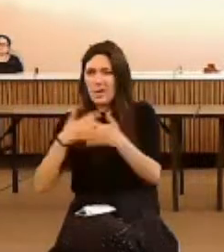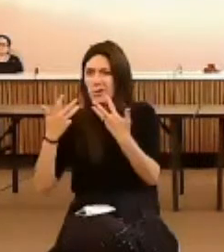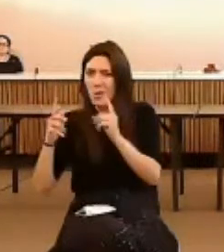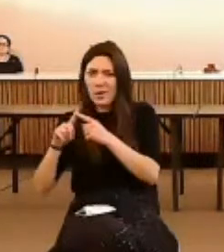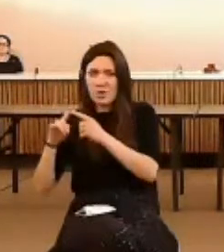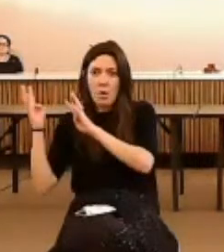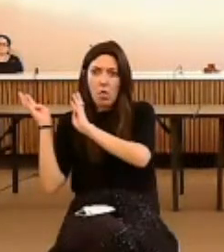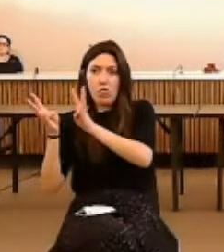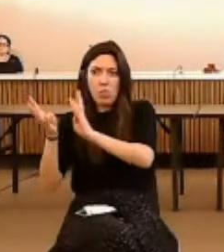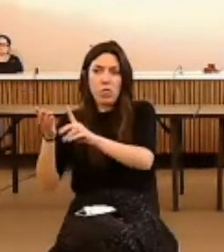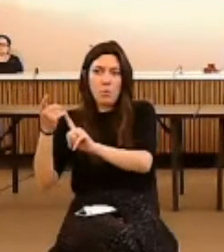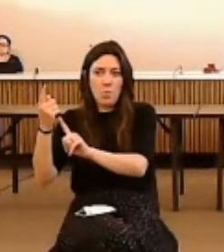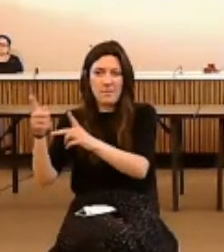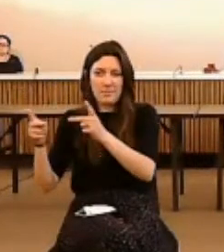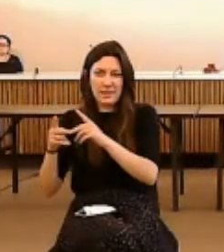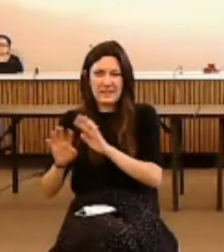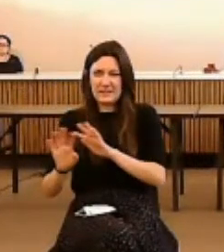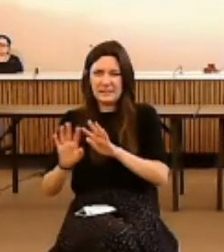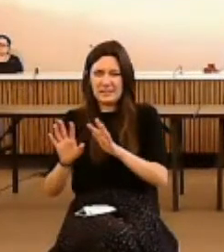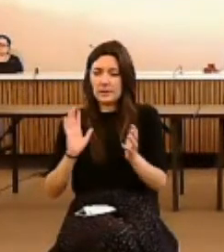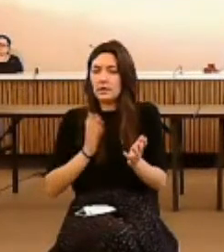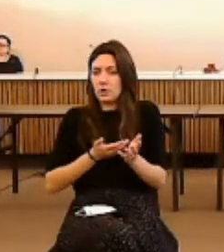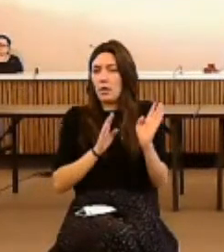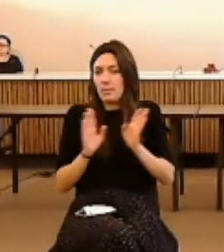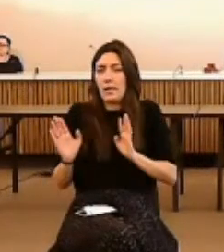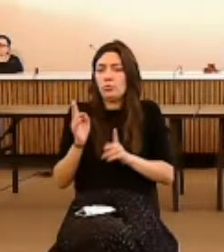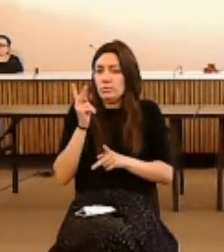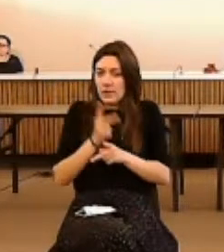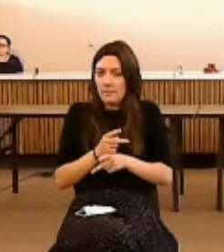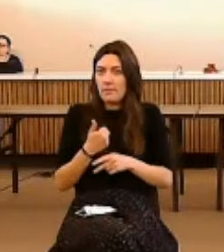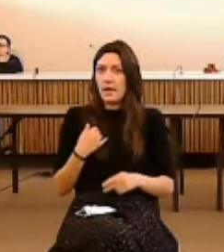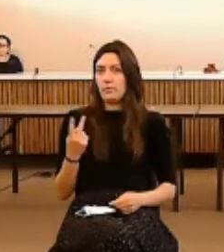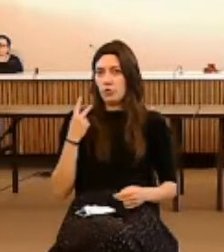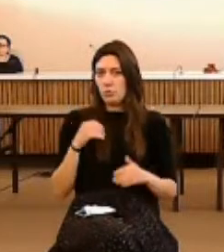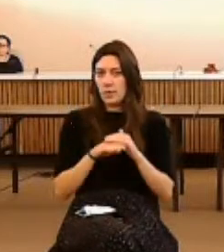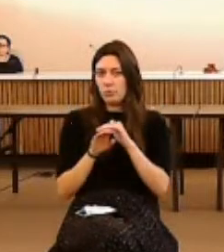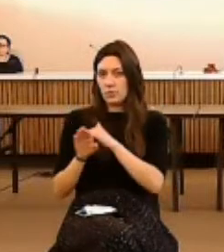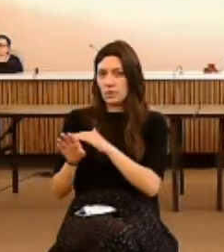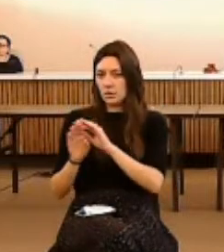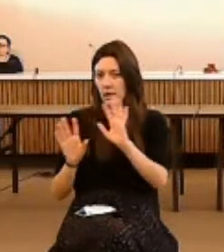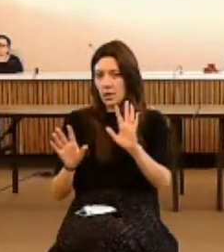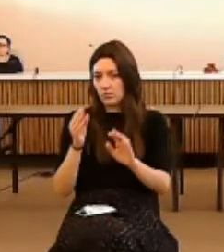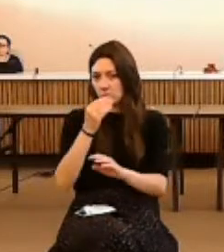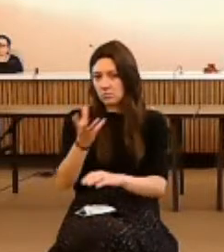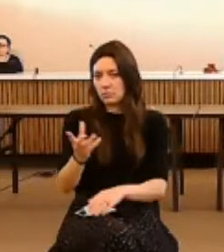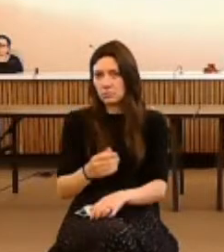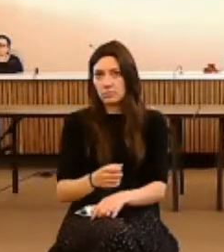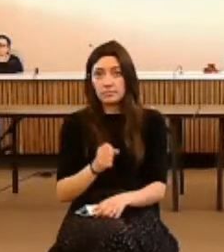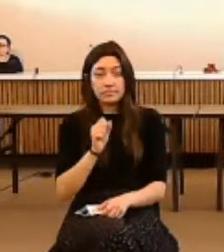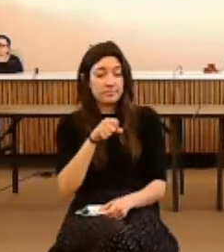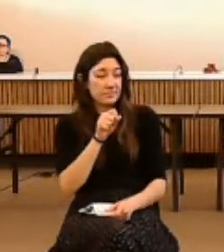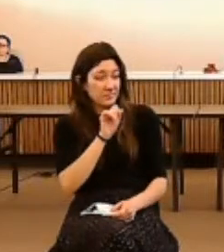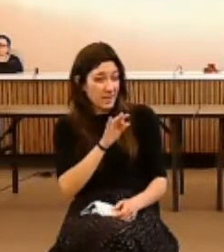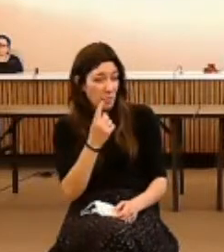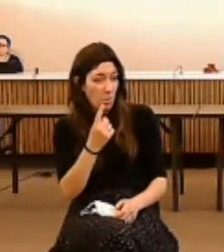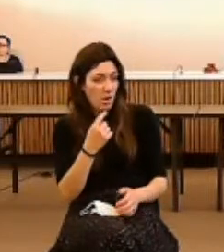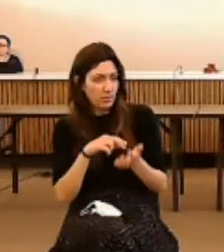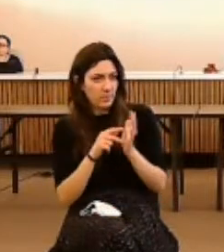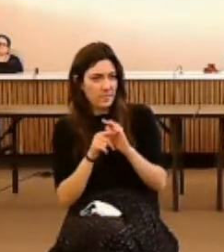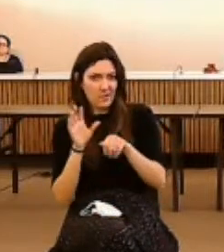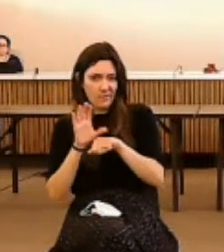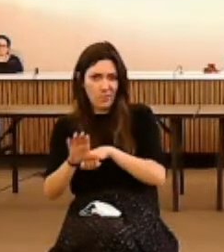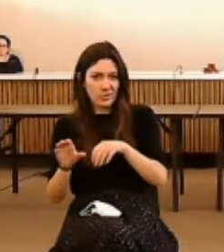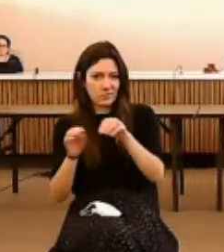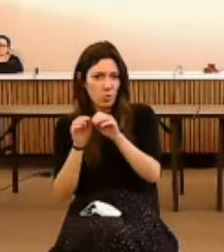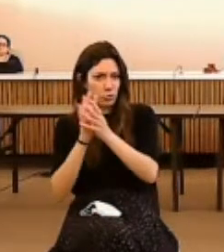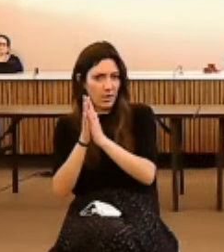So it's completely in our plans to have these 2 entrances. Yeah, if we only had the one entrance, you'd be forcing a whole lot more